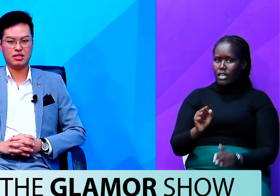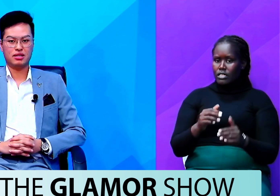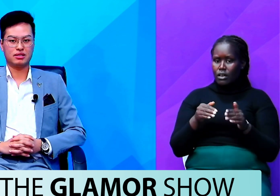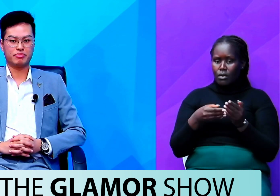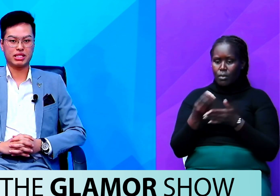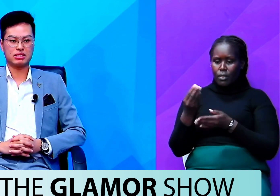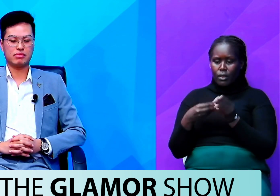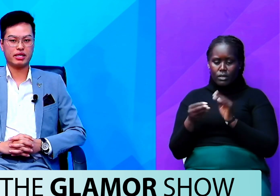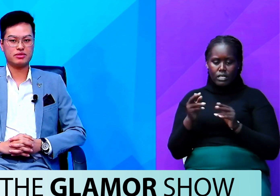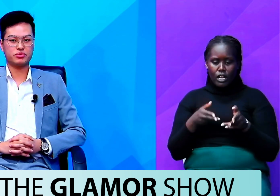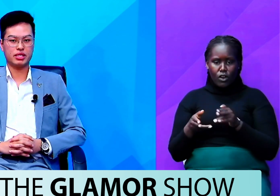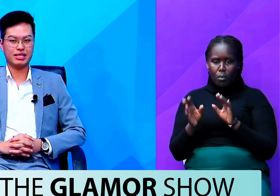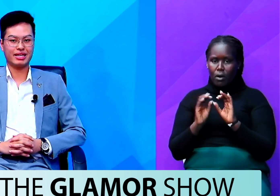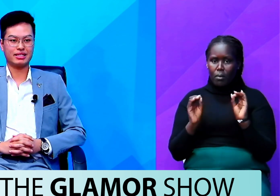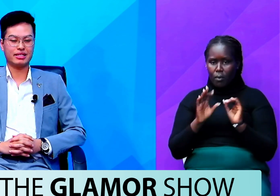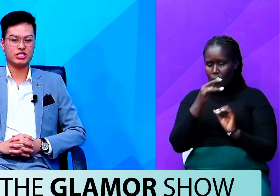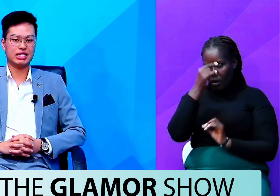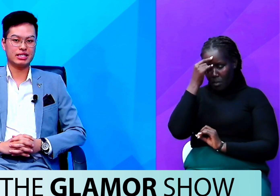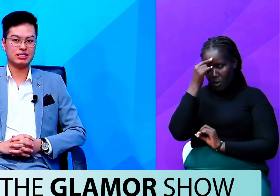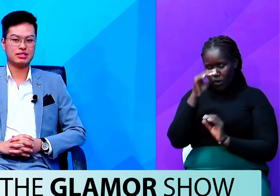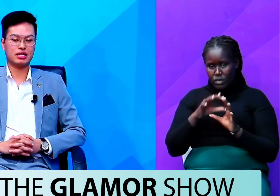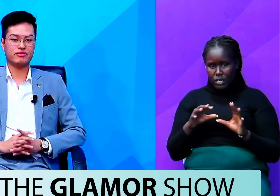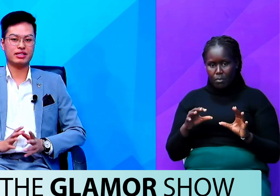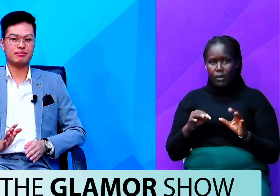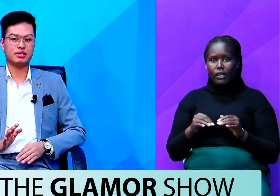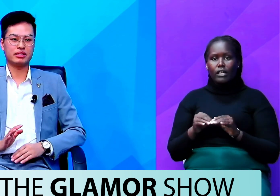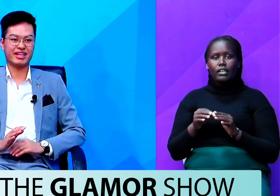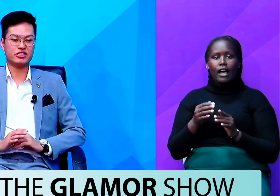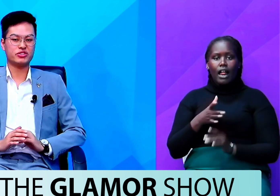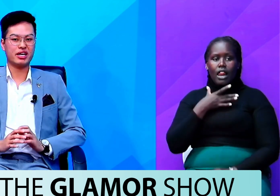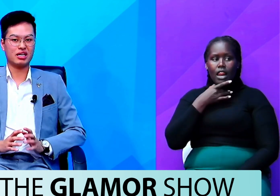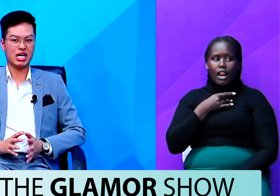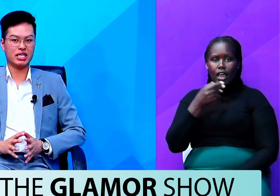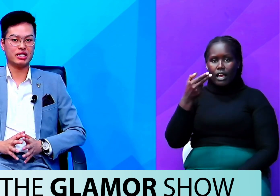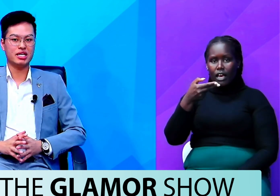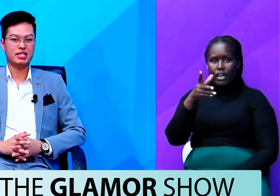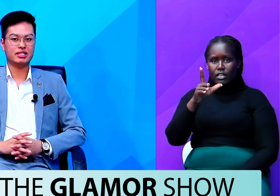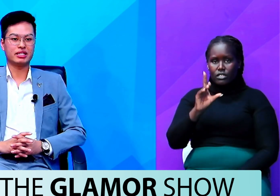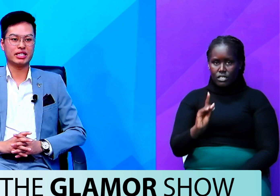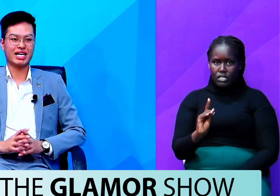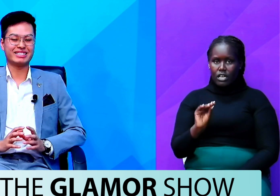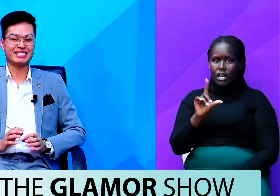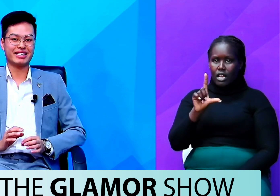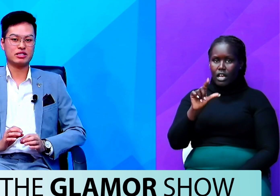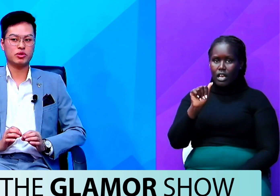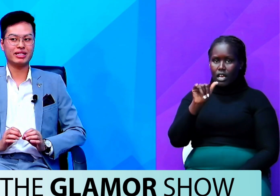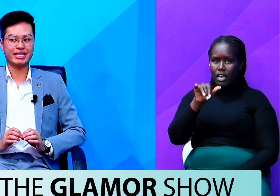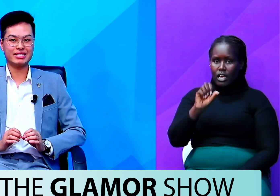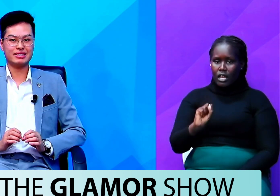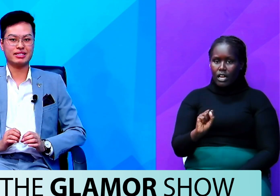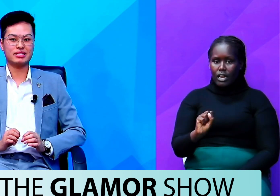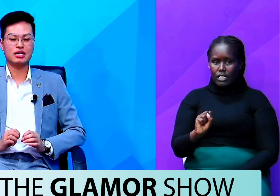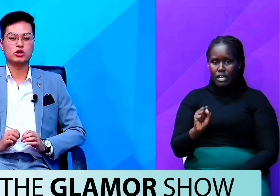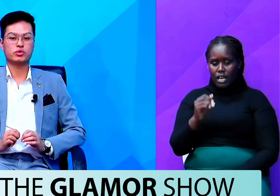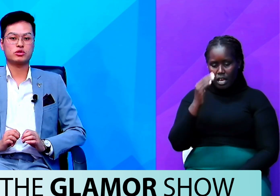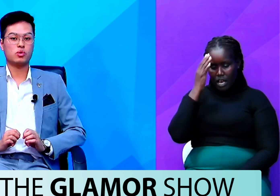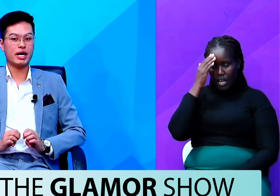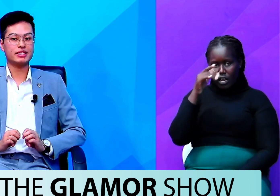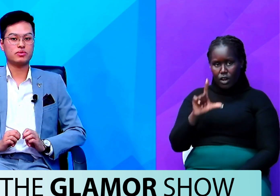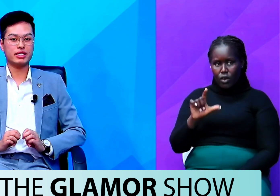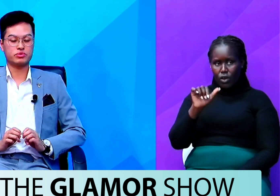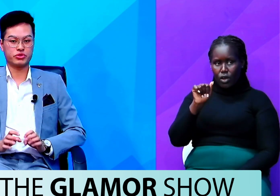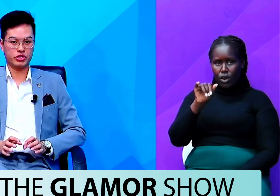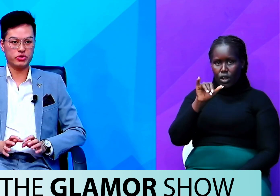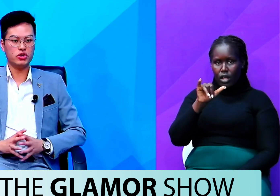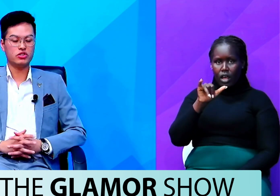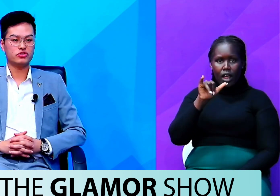anymore, because the markets really like the HD lace, giving them the natural hairline, the undetectable lace that looks